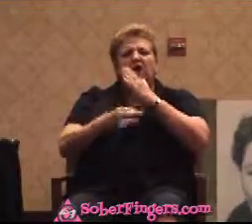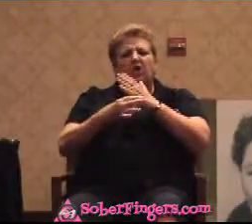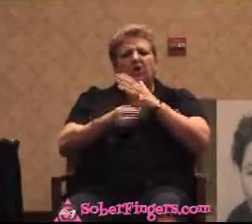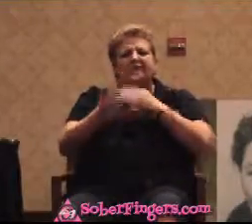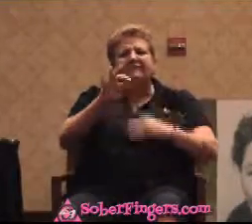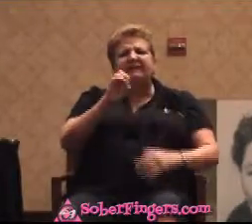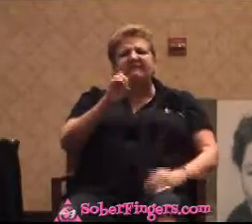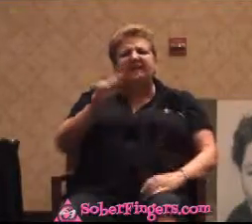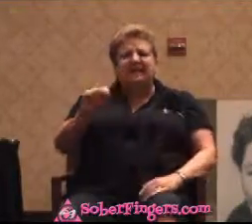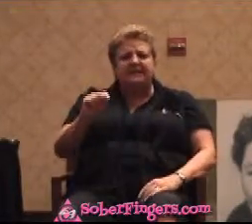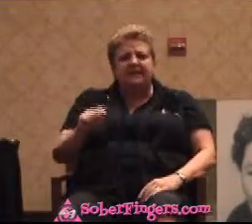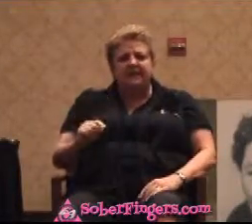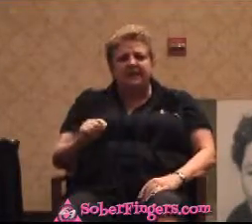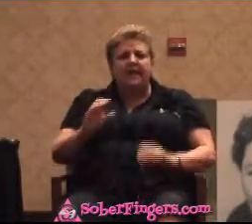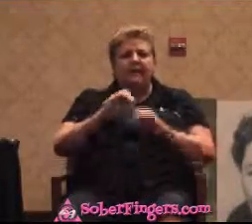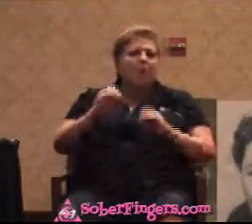My friend No Neck and Tie Dye.